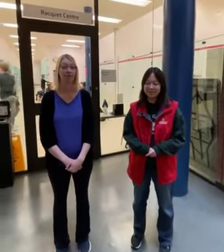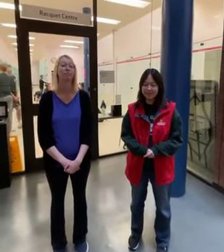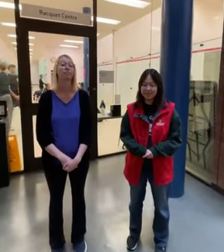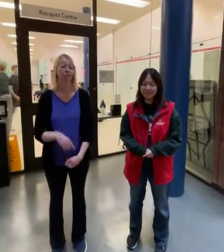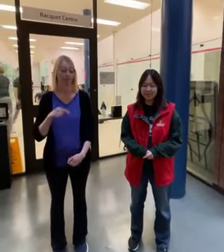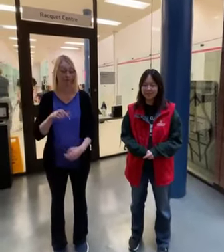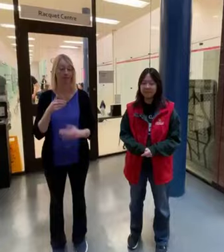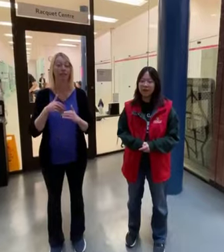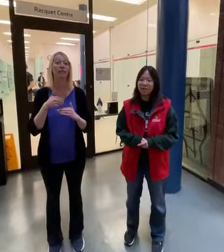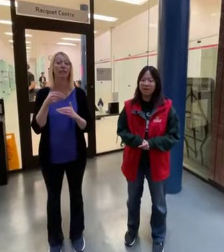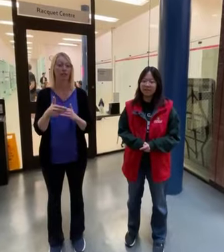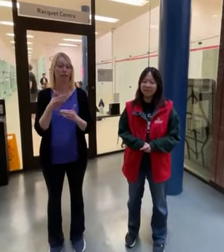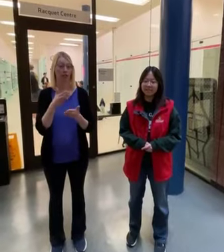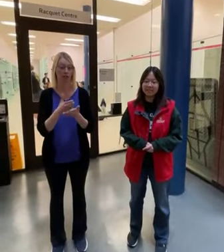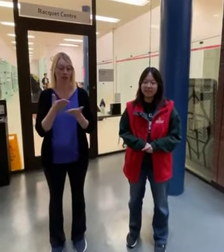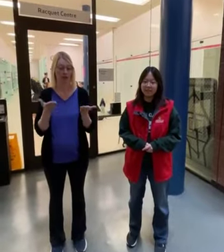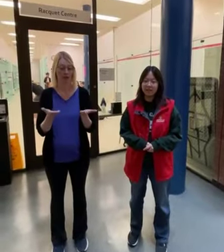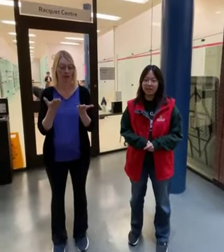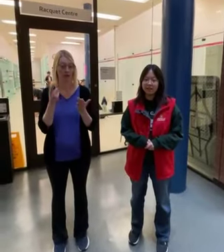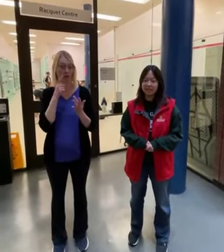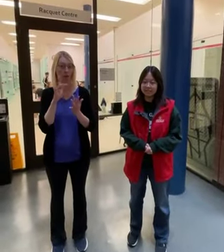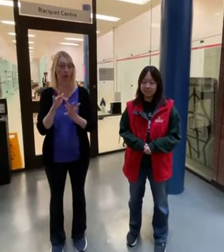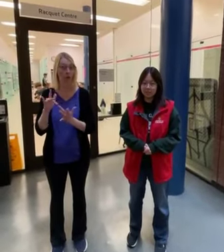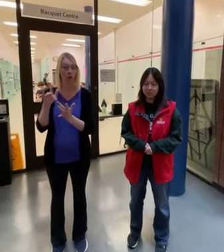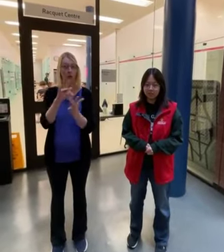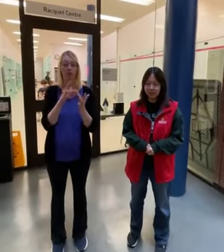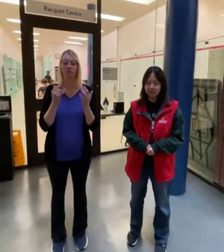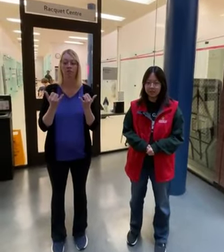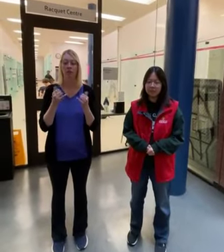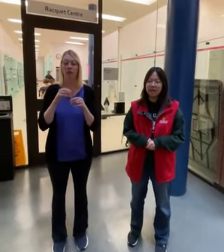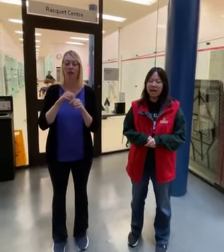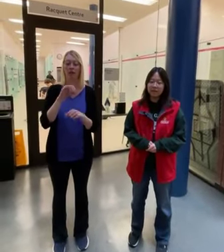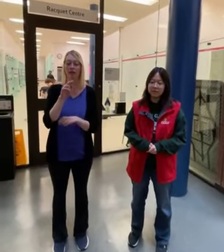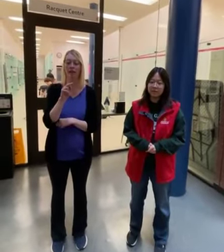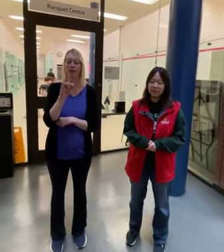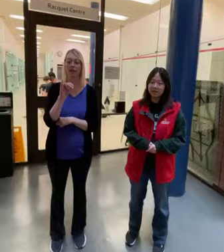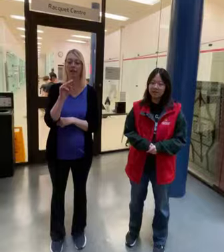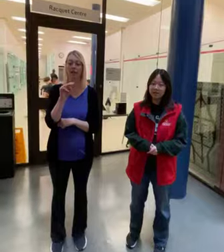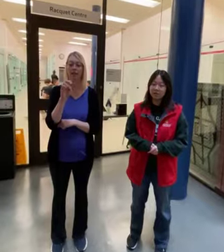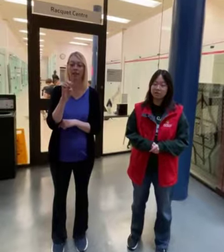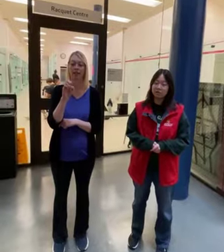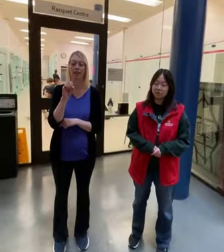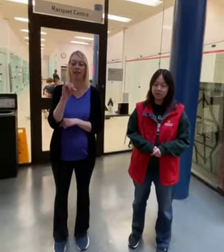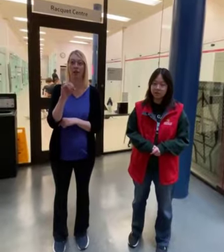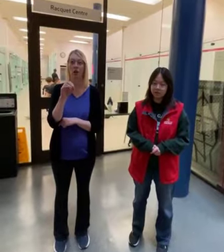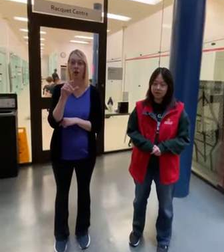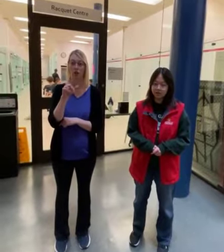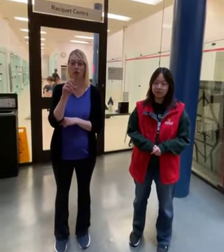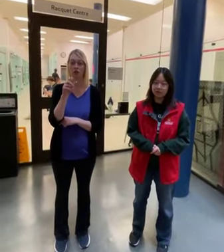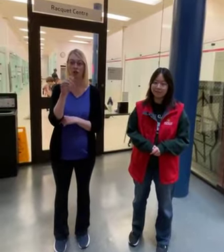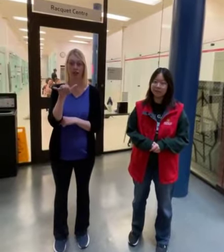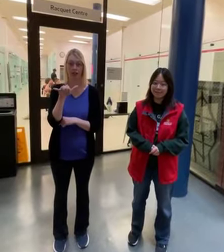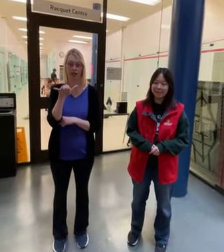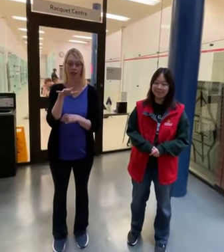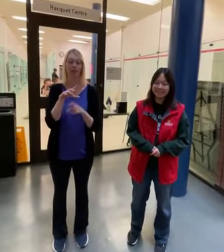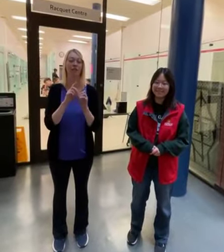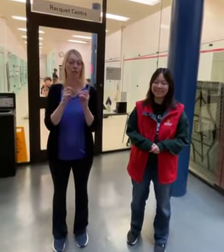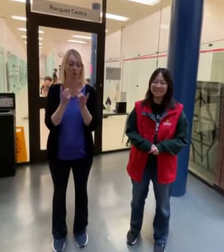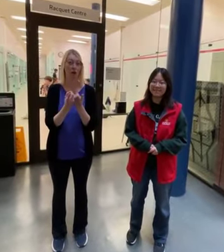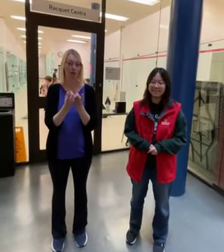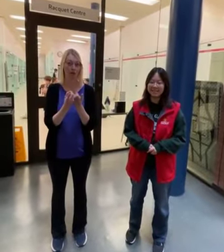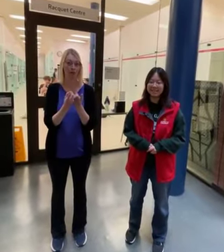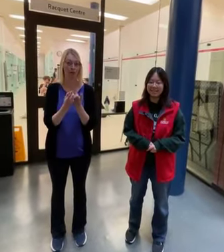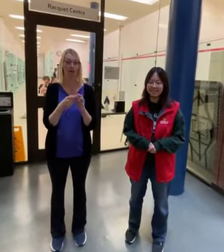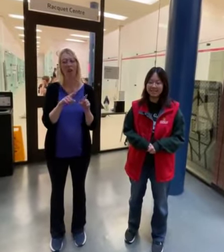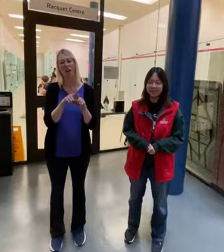So welcome to our next stop of the tour. We are currently in our kinesiology complex, and again you might notice that it is also called a